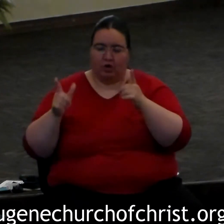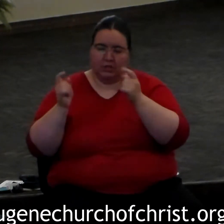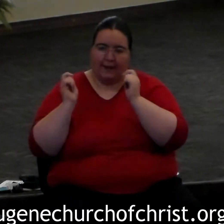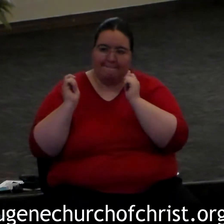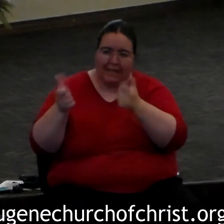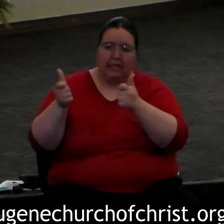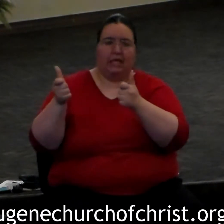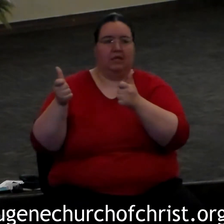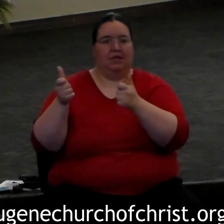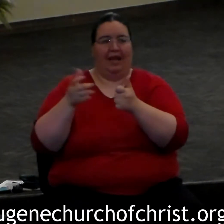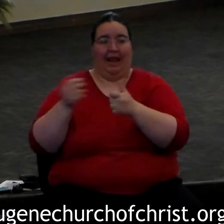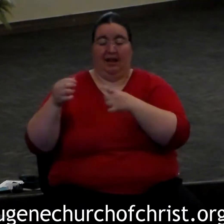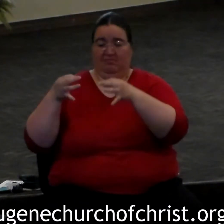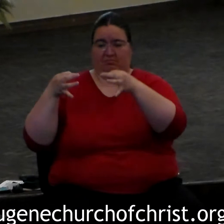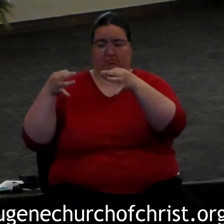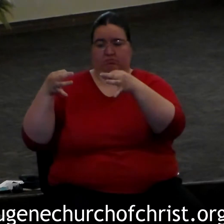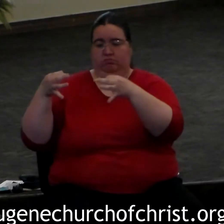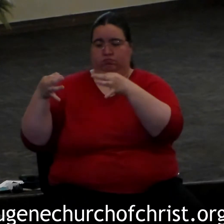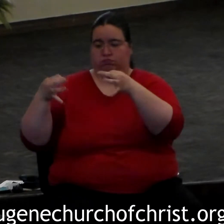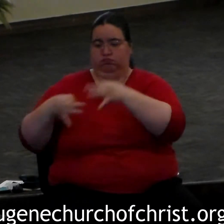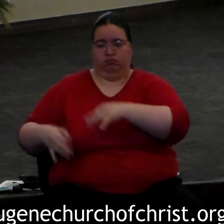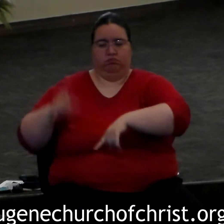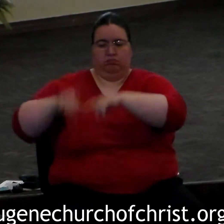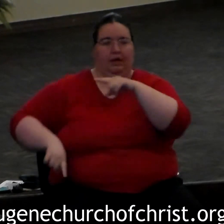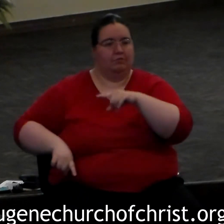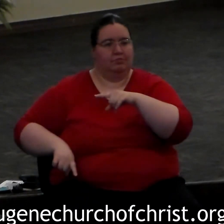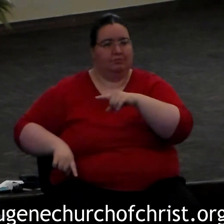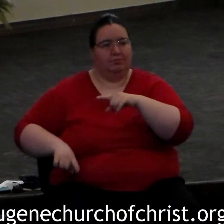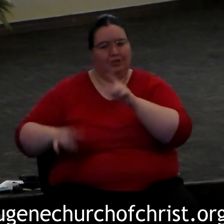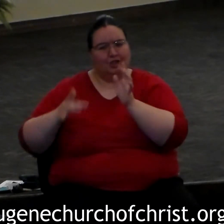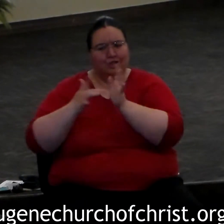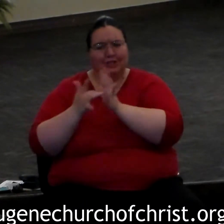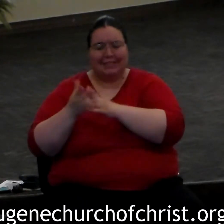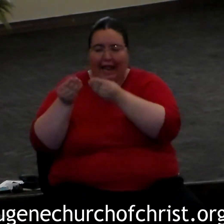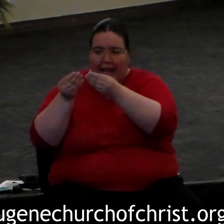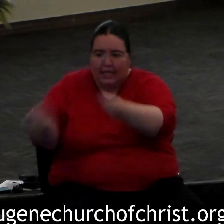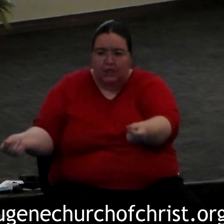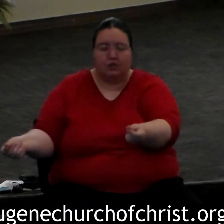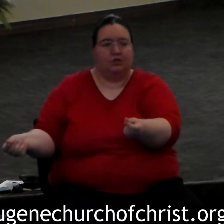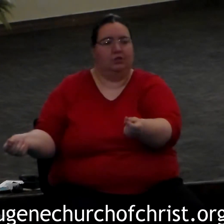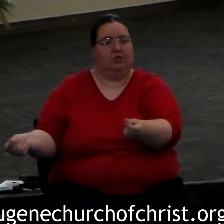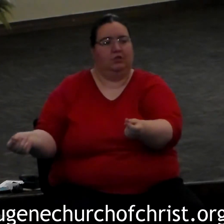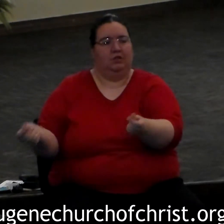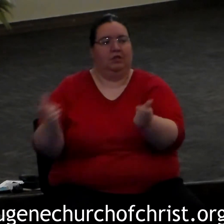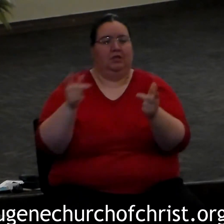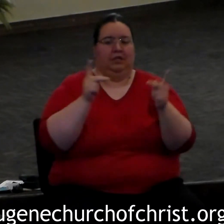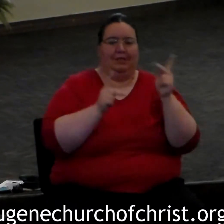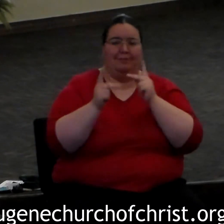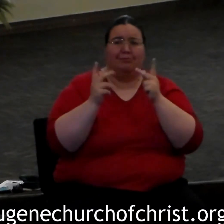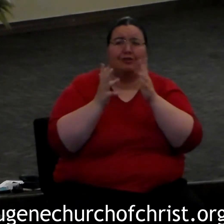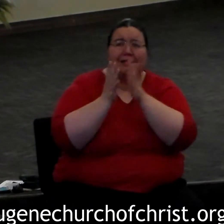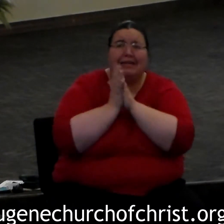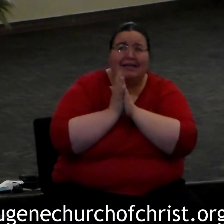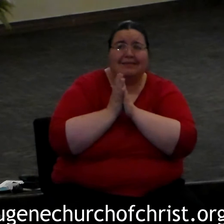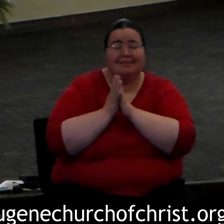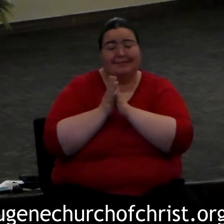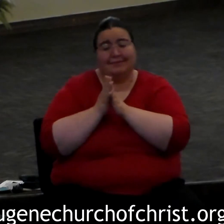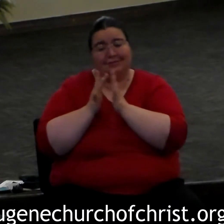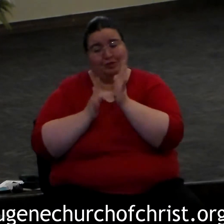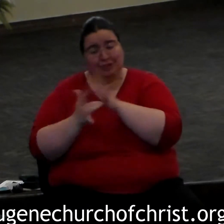any other way. Jesus healed. These people begged and he healed. And this brings me to the thought of James,